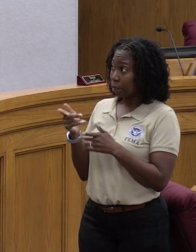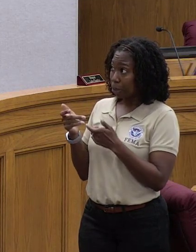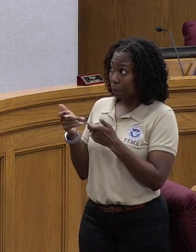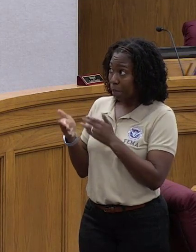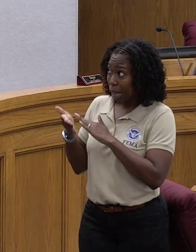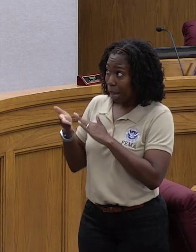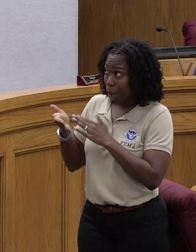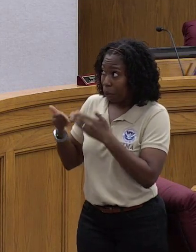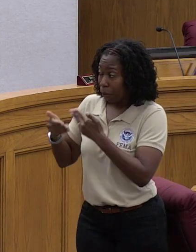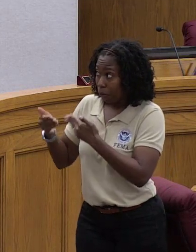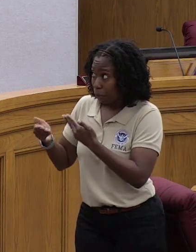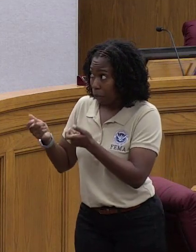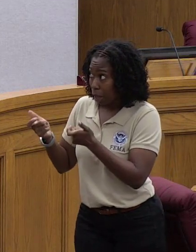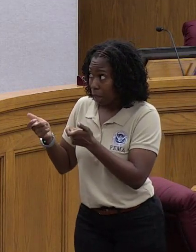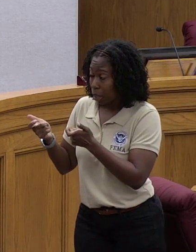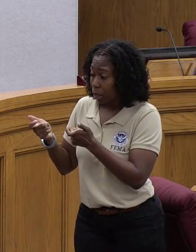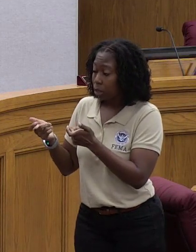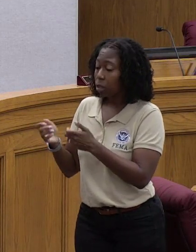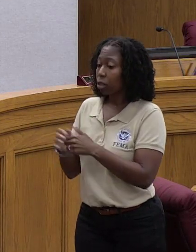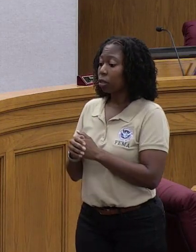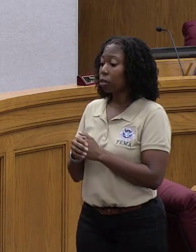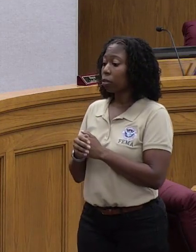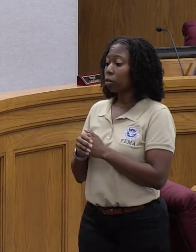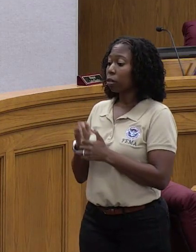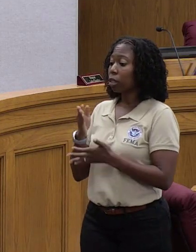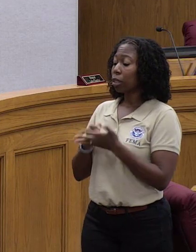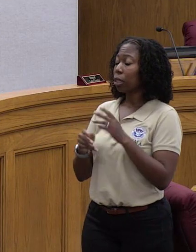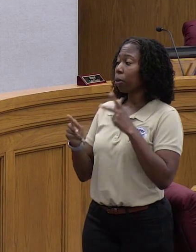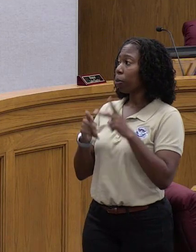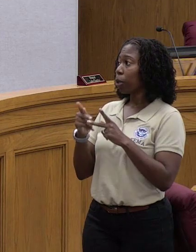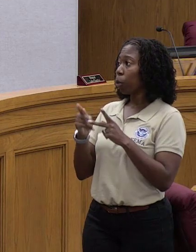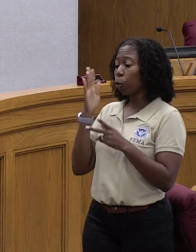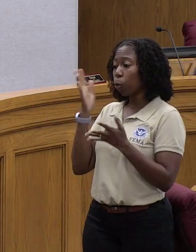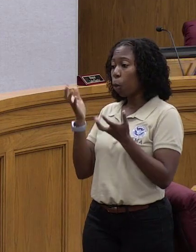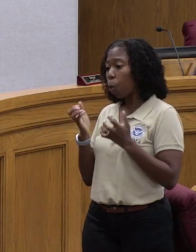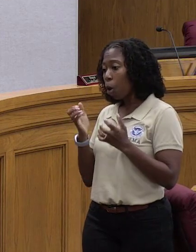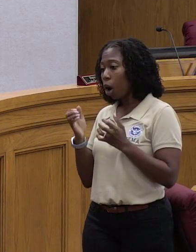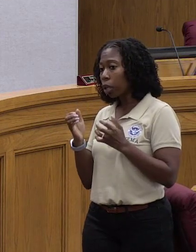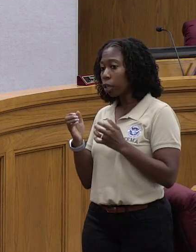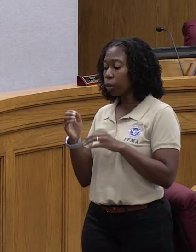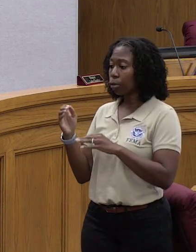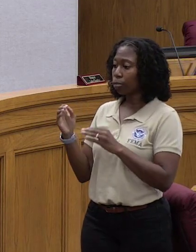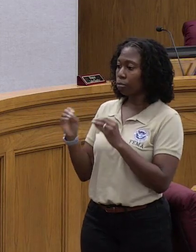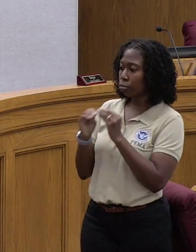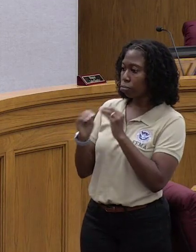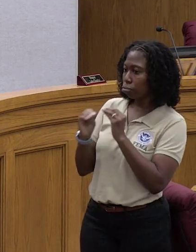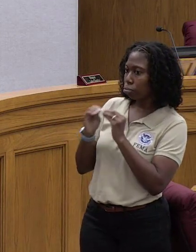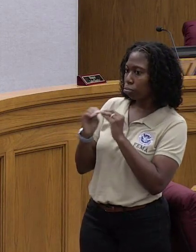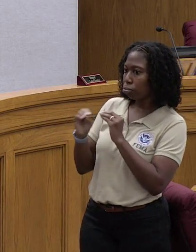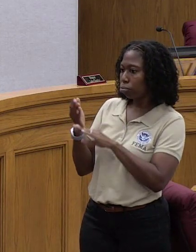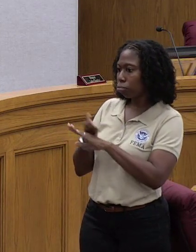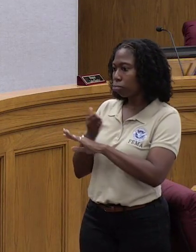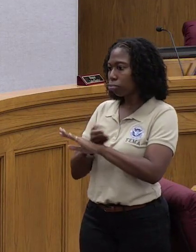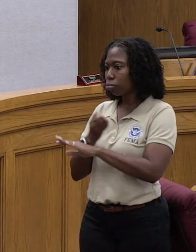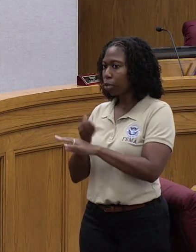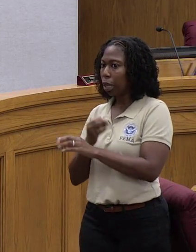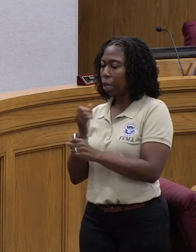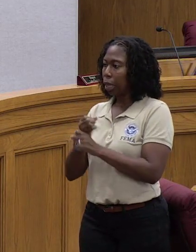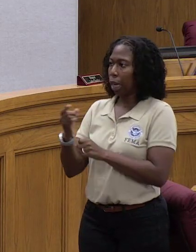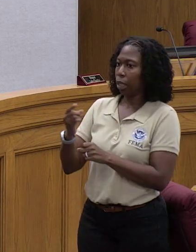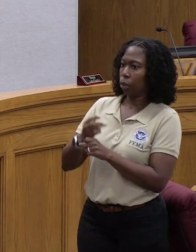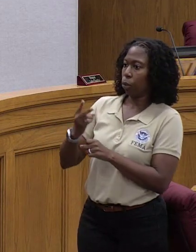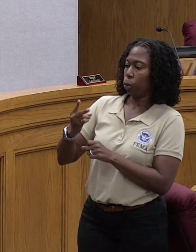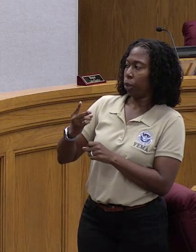try to rebuild their houses or repair their houses within the next year or two. So 5 years from